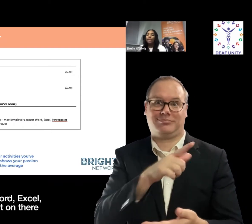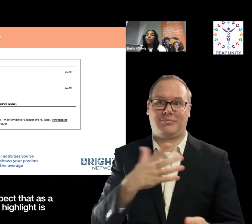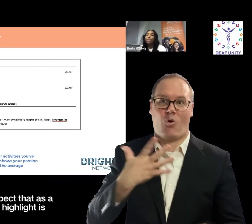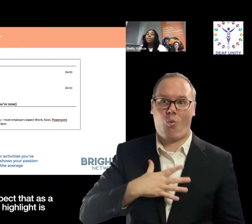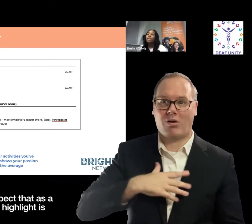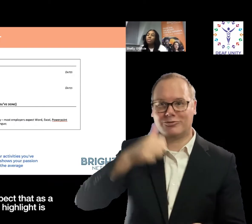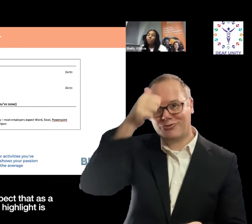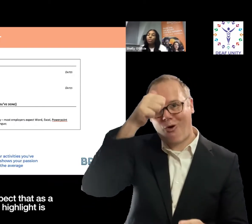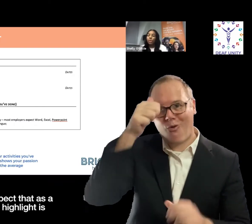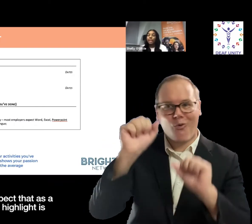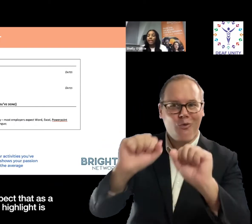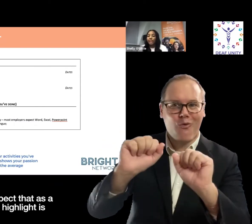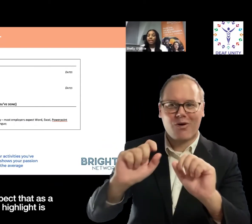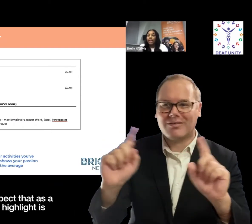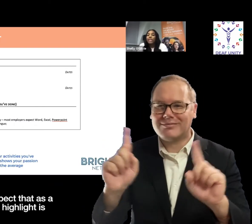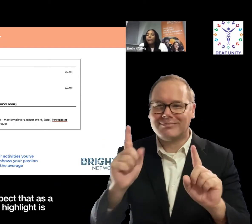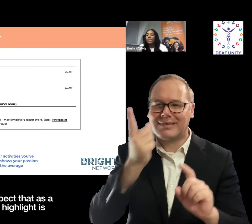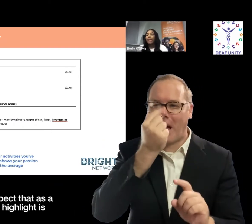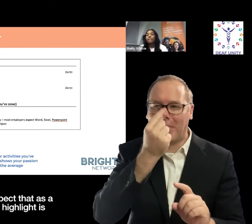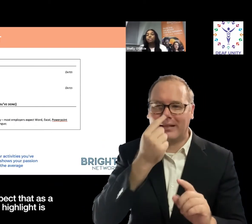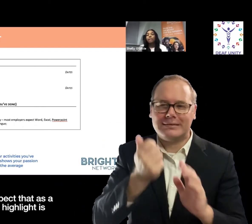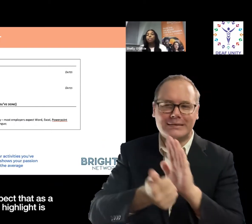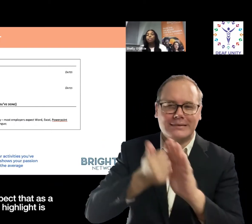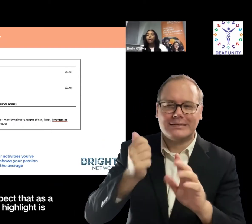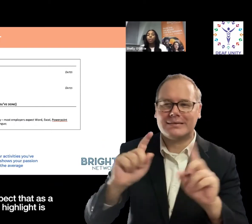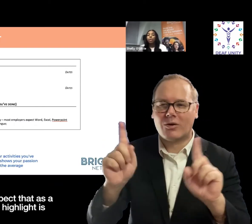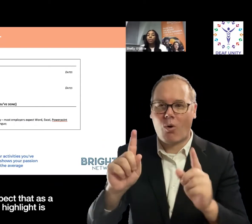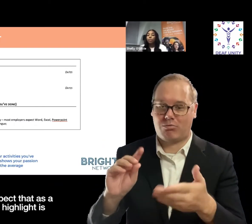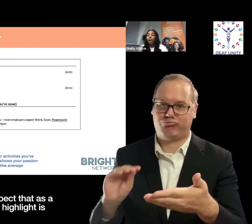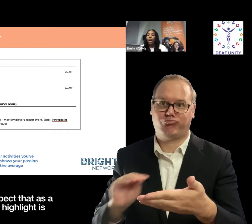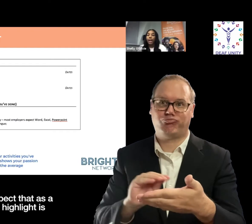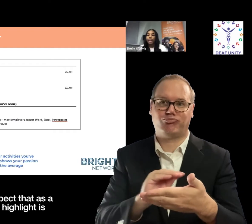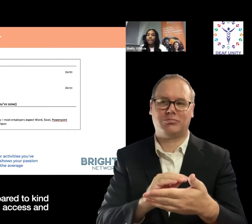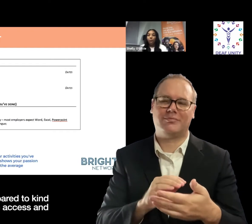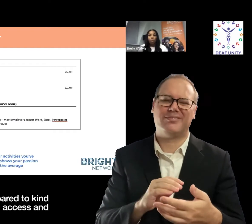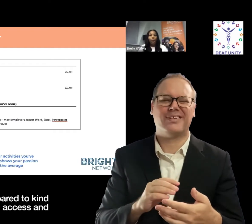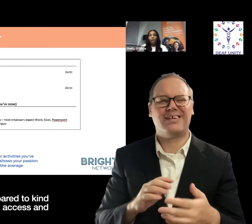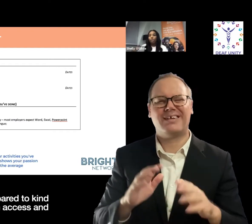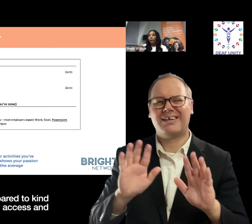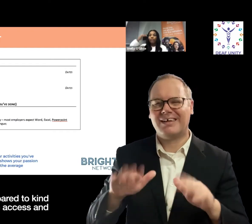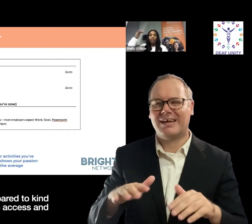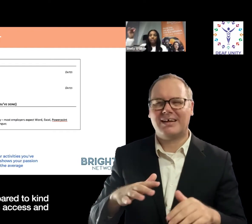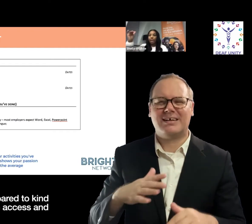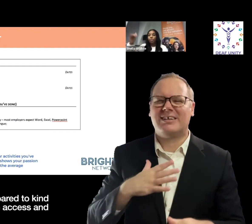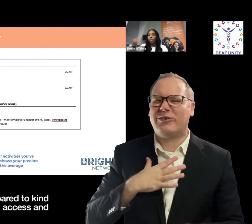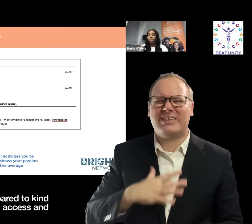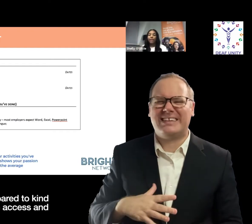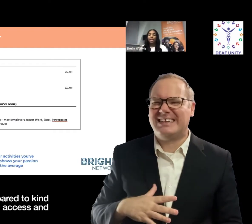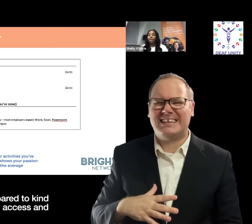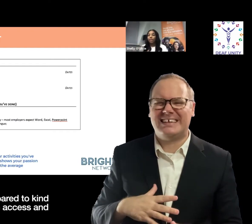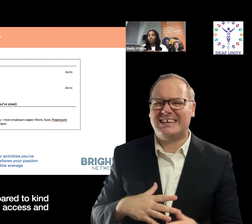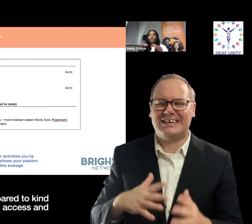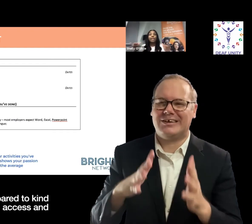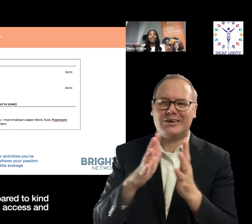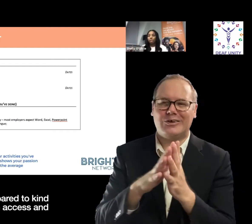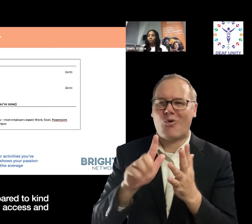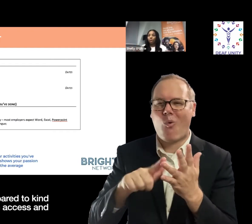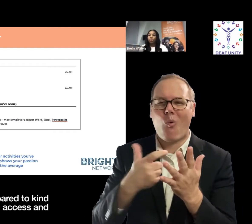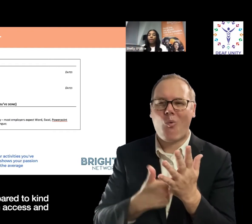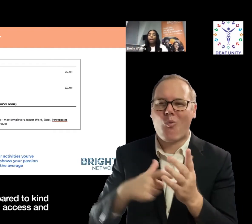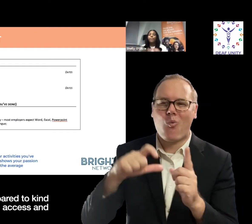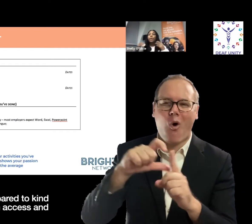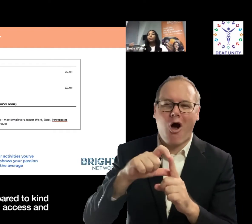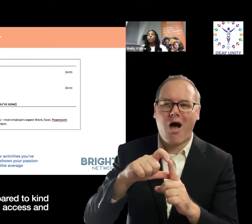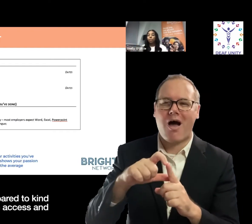put it on there, but it's not usually needed. They expect that as a minimum. But what you really want to highlight is where you're at another level compared to kind of the status